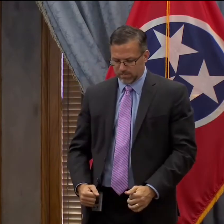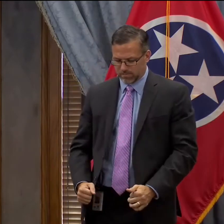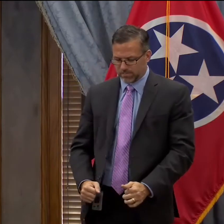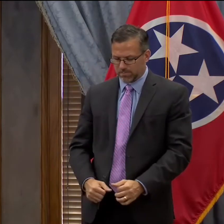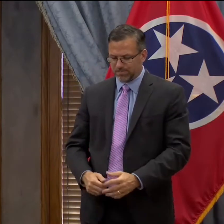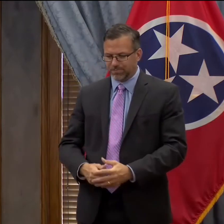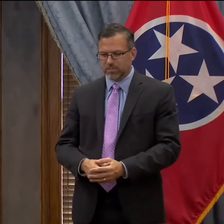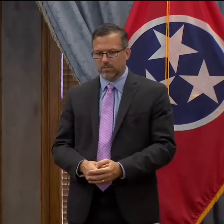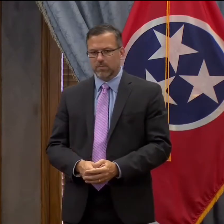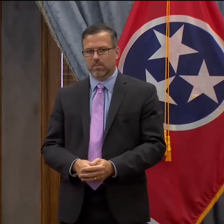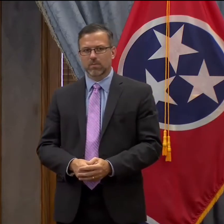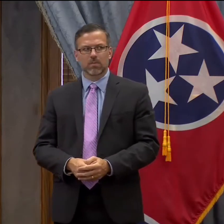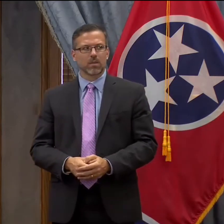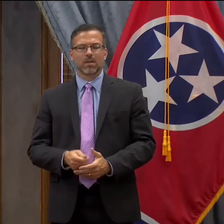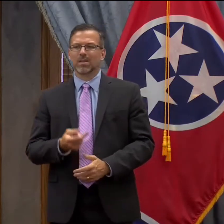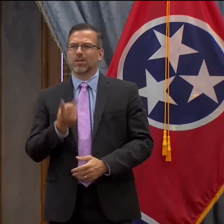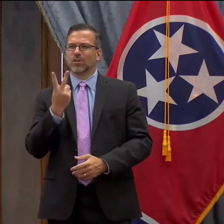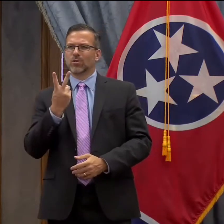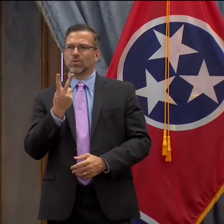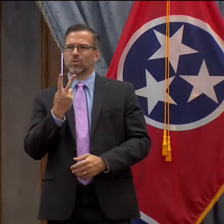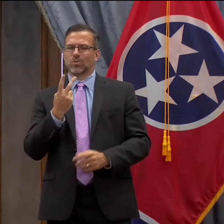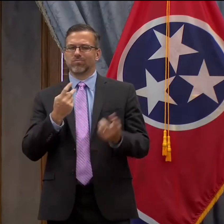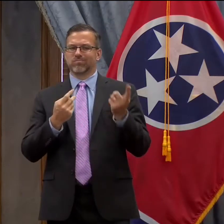Before moving to reports